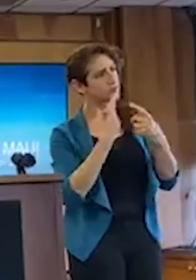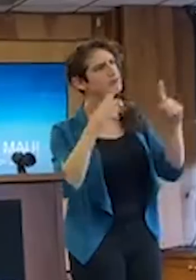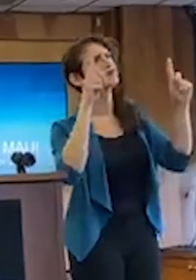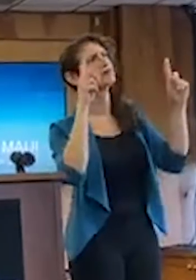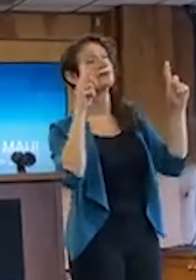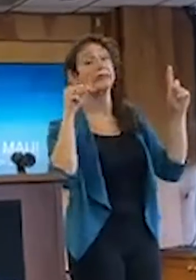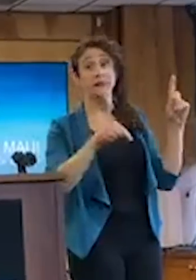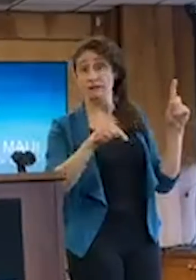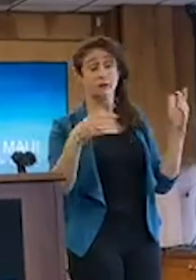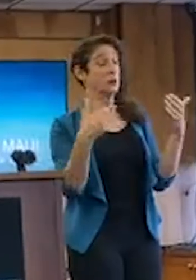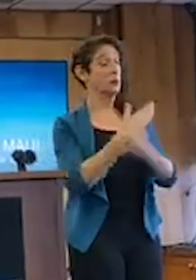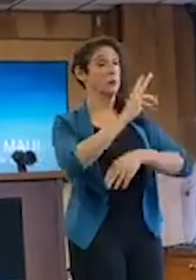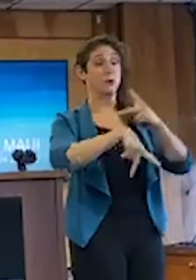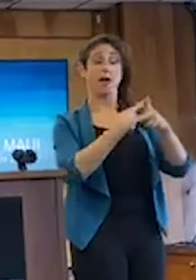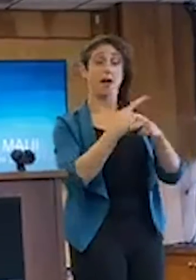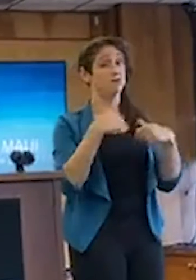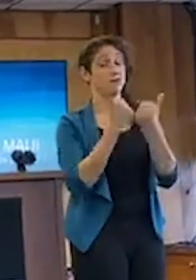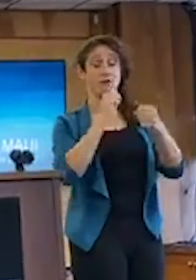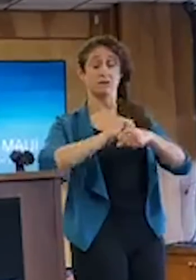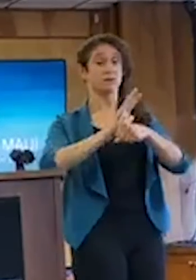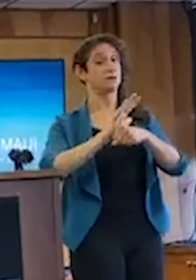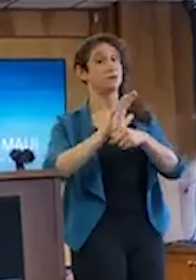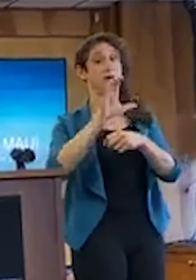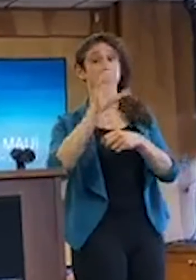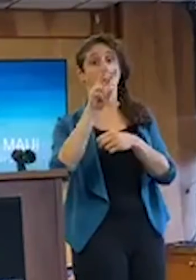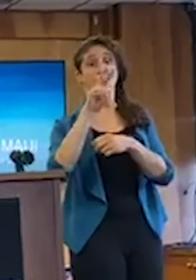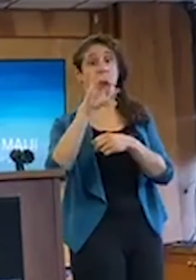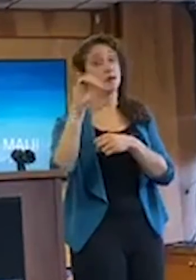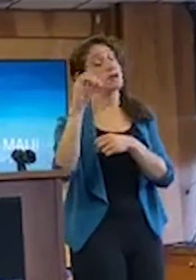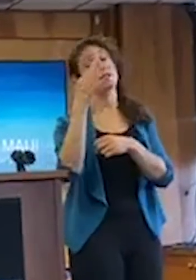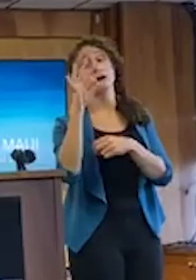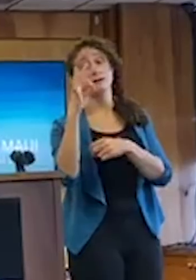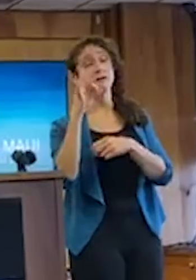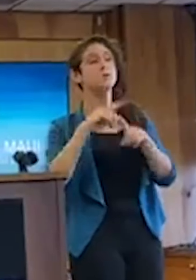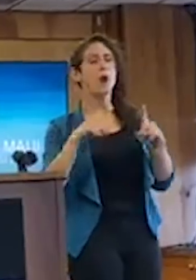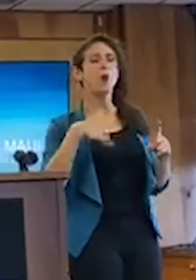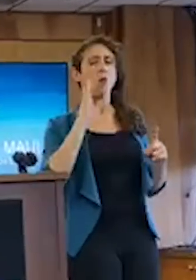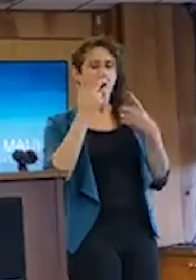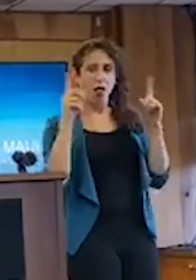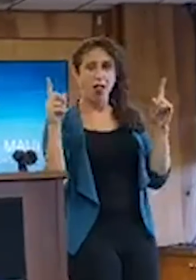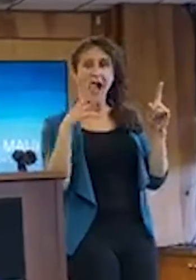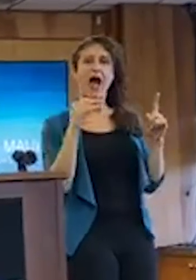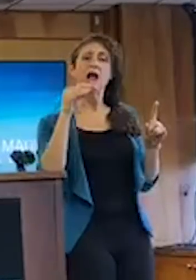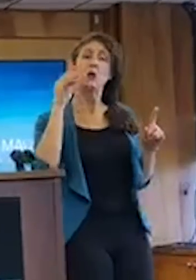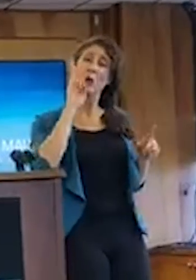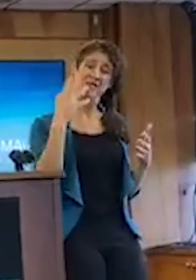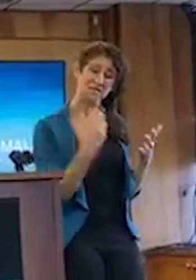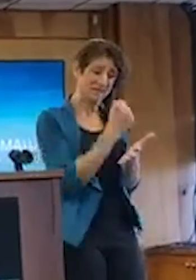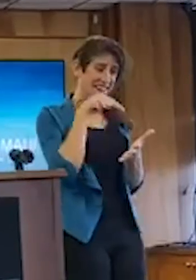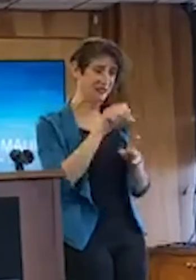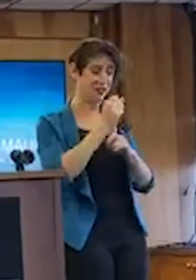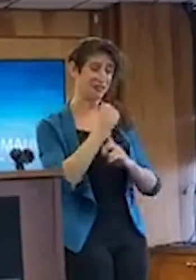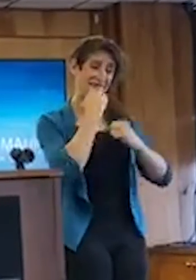have overcome. And we will use this crisis to unite this county, unite this community